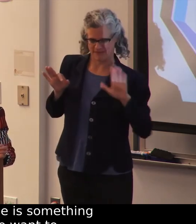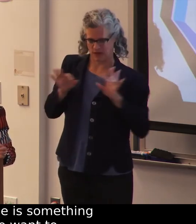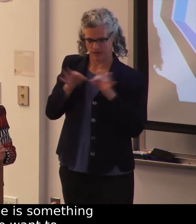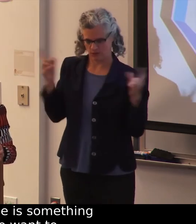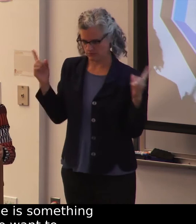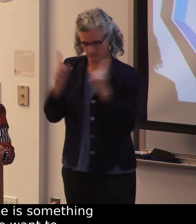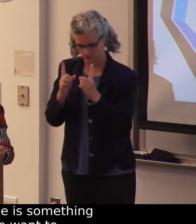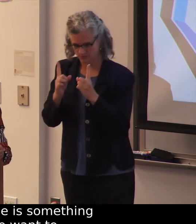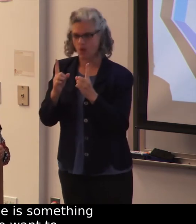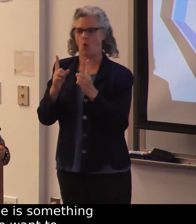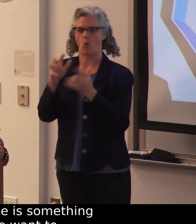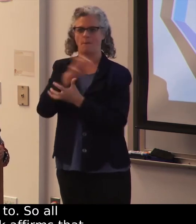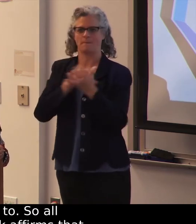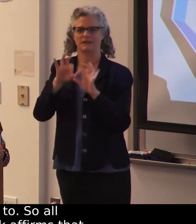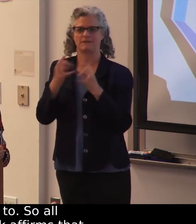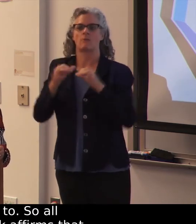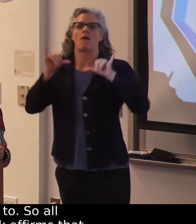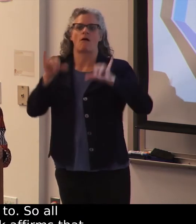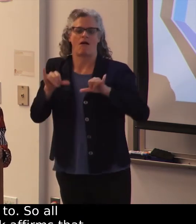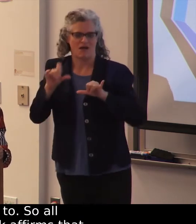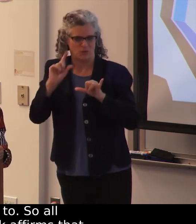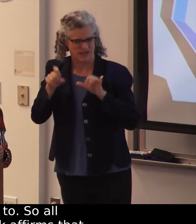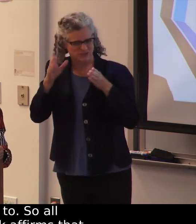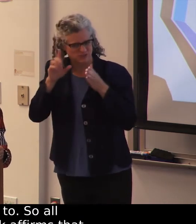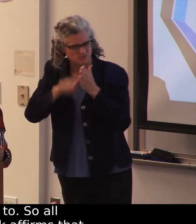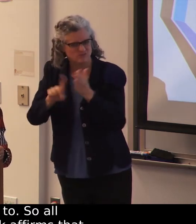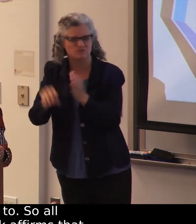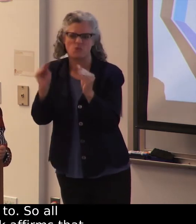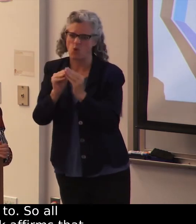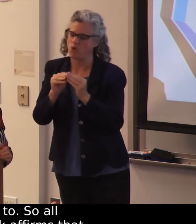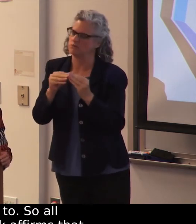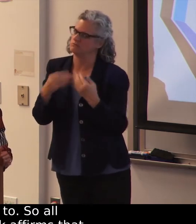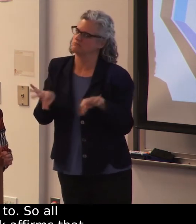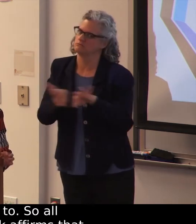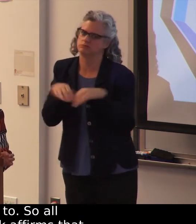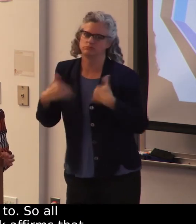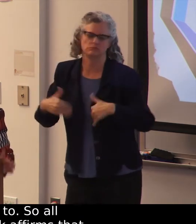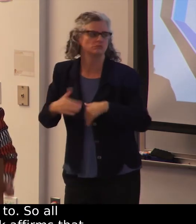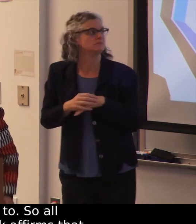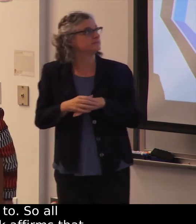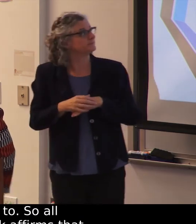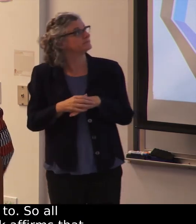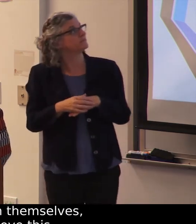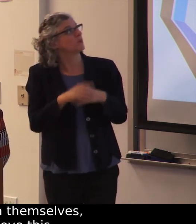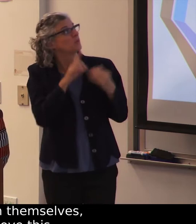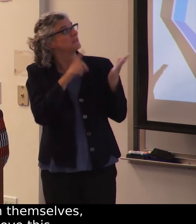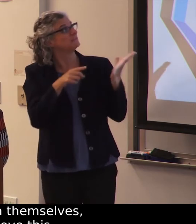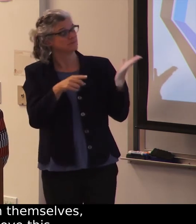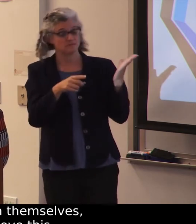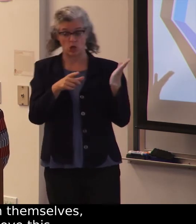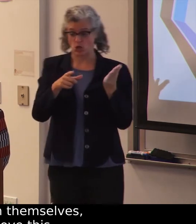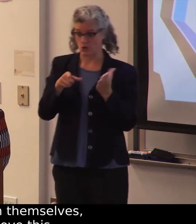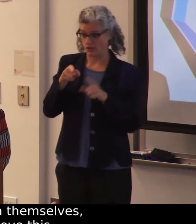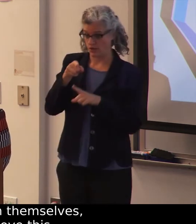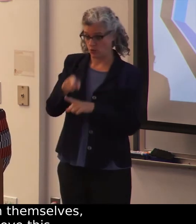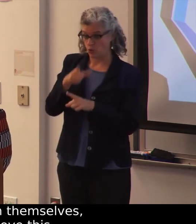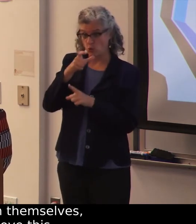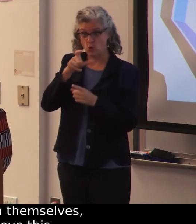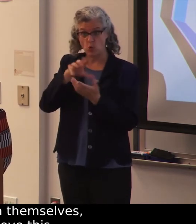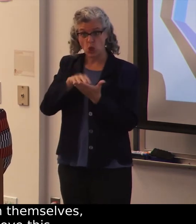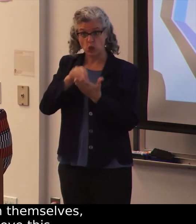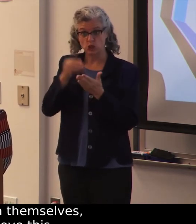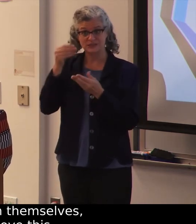make certain that we attend to. So all of this work affirms that the heritage language learner brings with himself, and I love